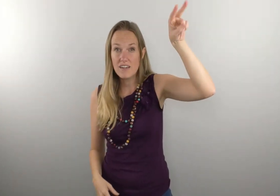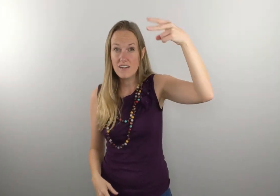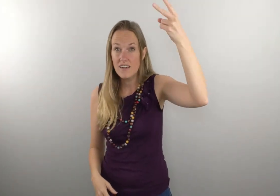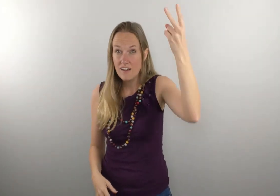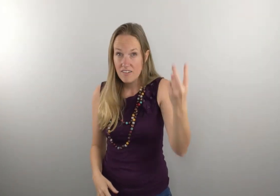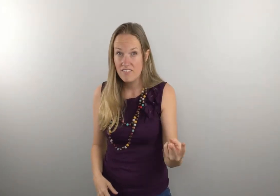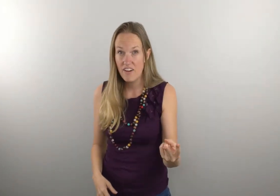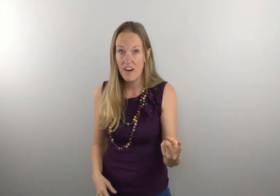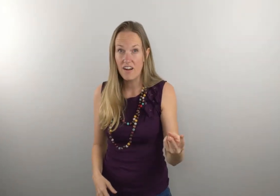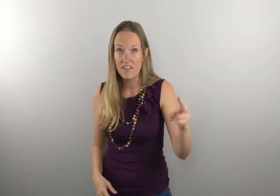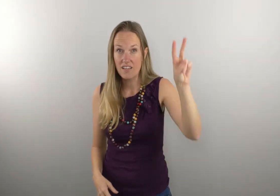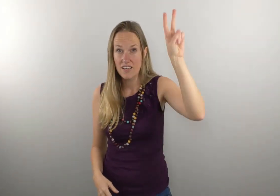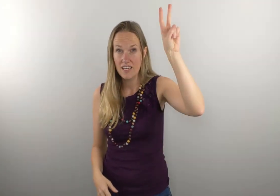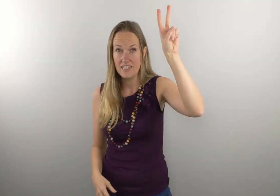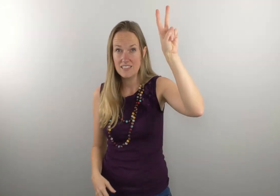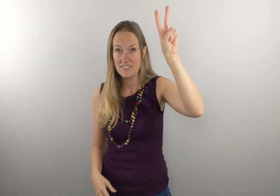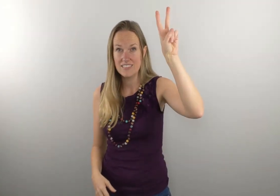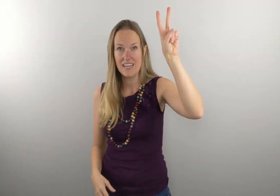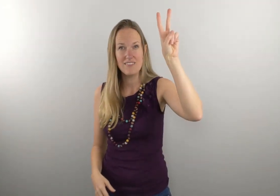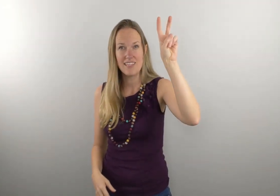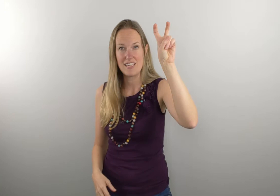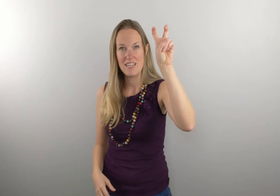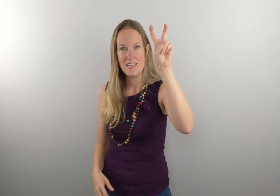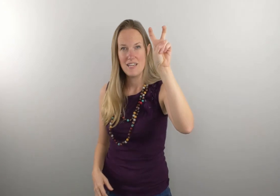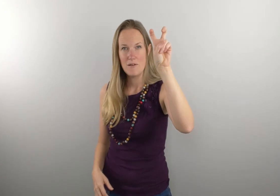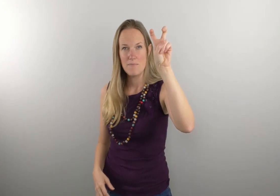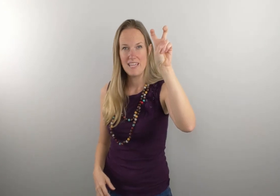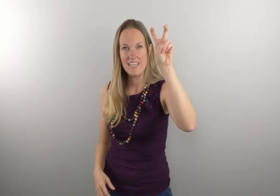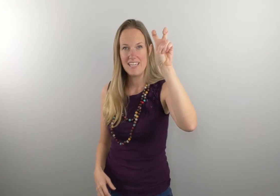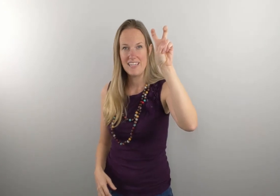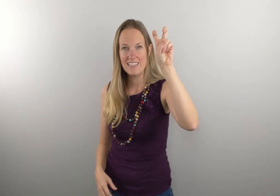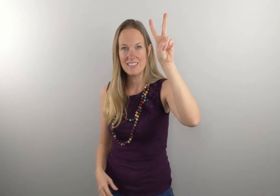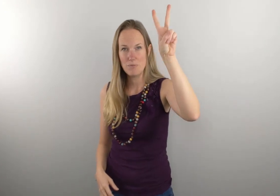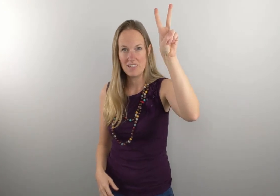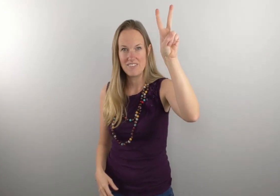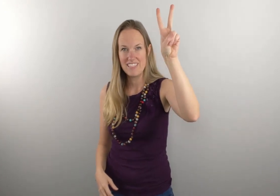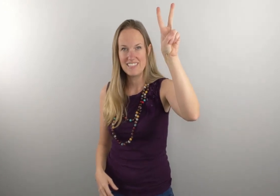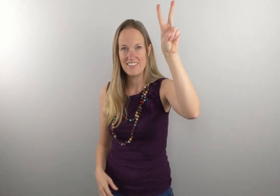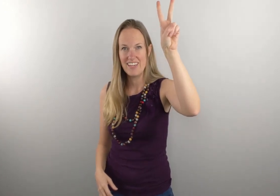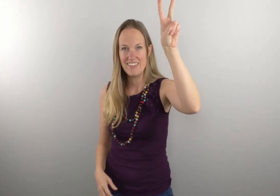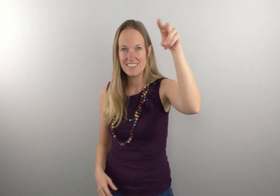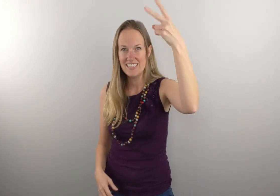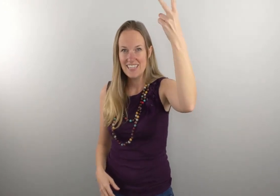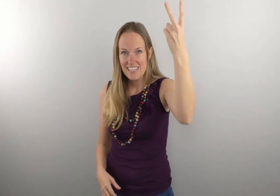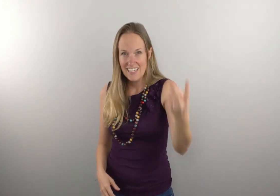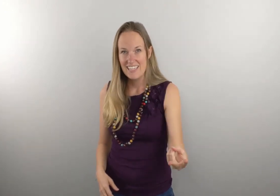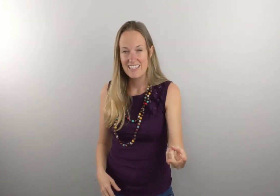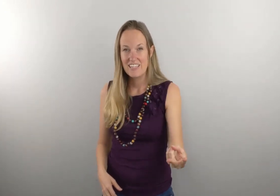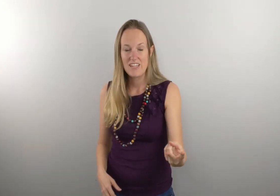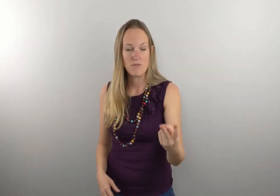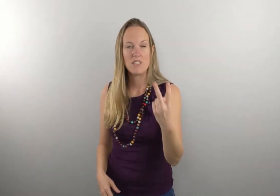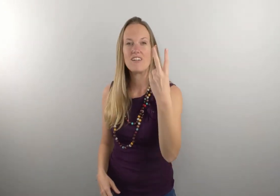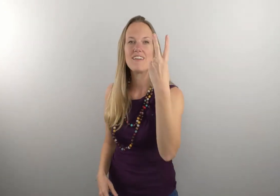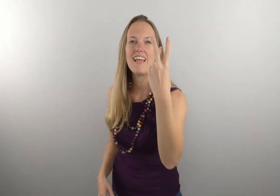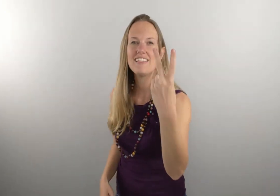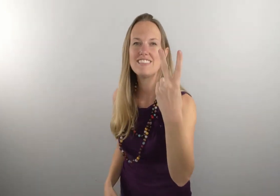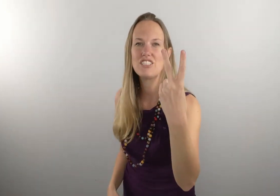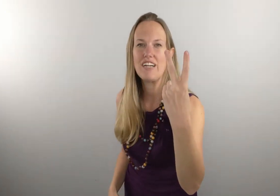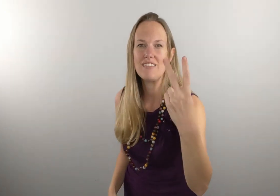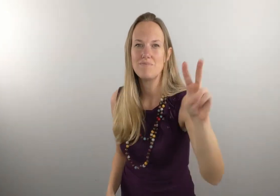here, fall. Okay, so it's kind of like pinky ears, but you're facing them out. Then come down, but your hands straight,